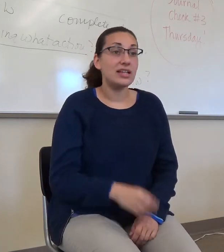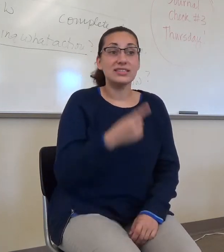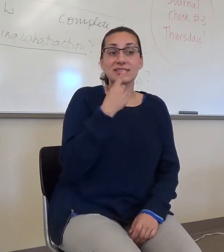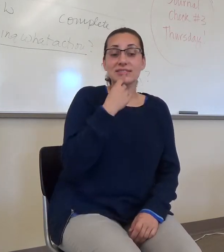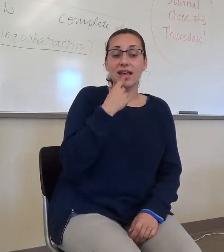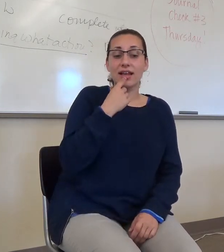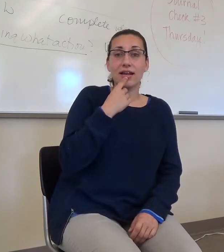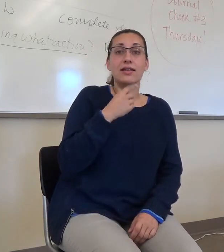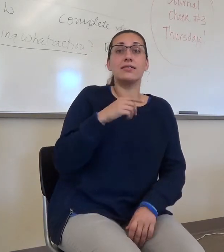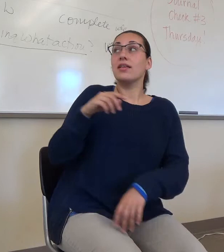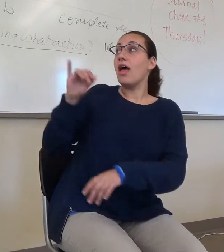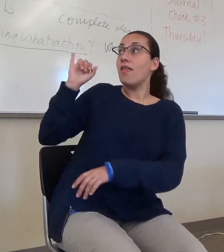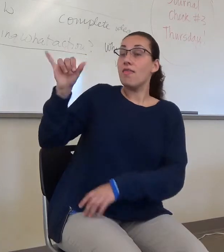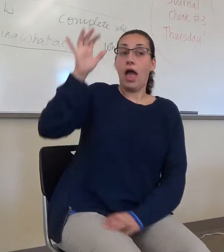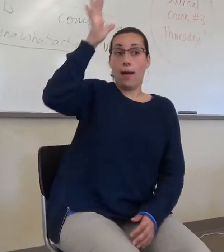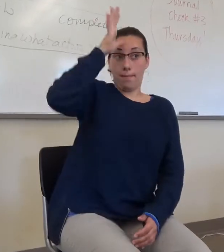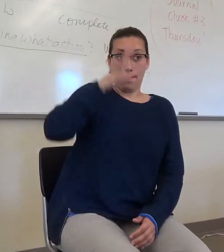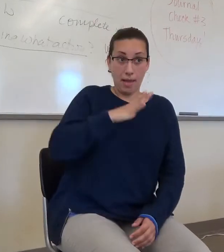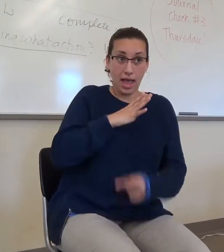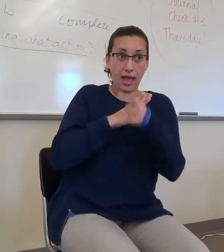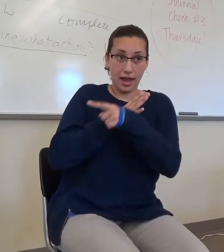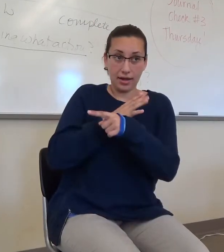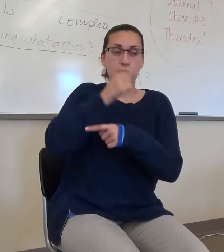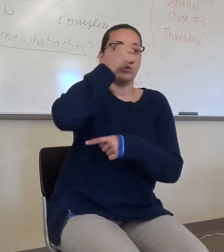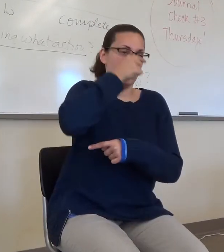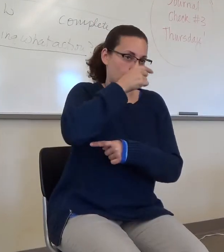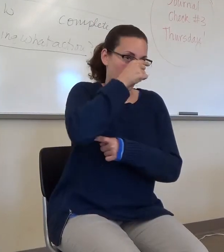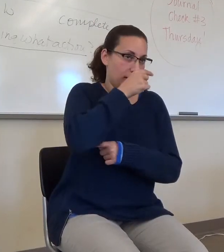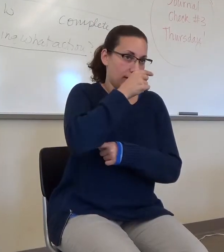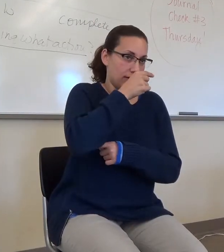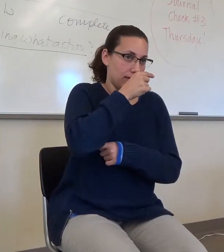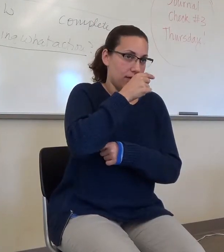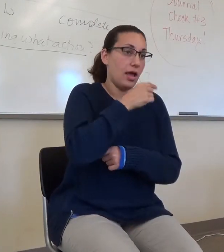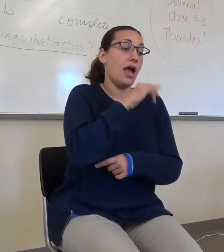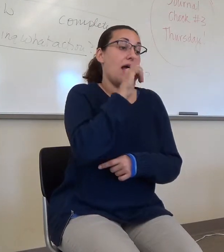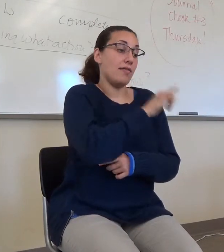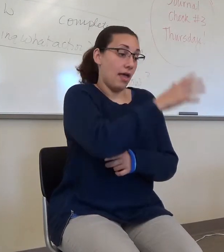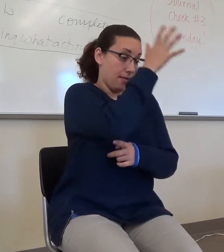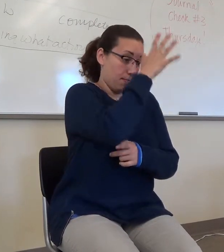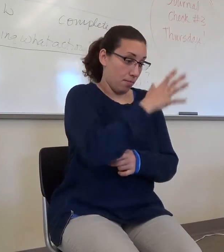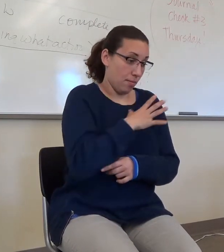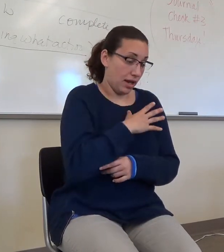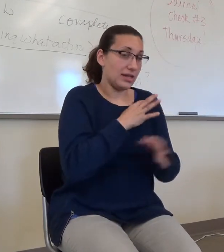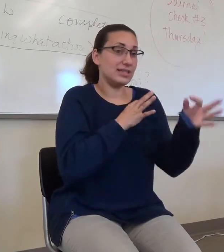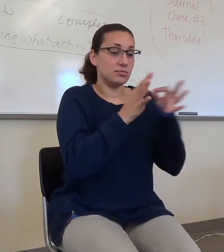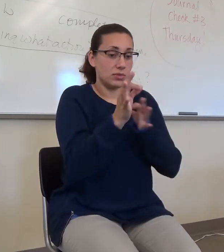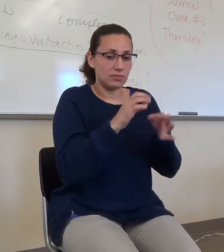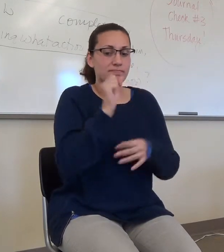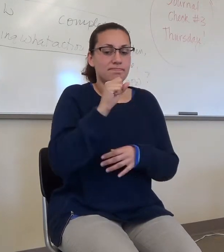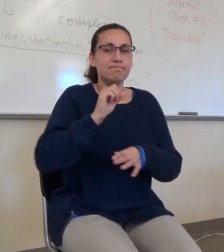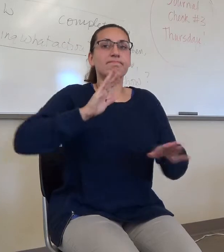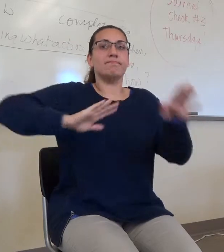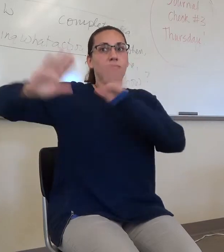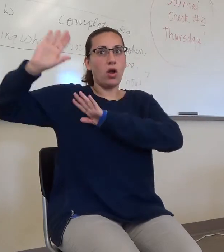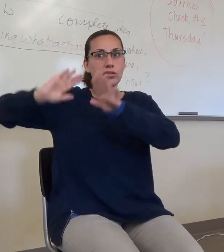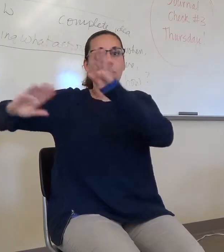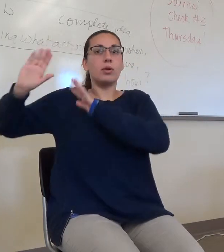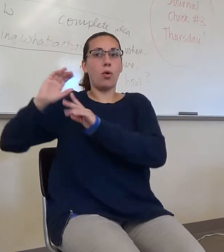Greek, and he said ancient cultures did this. Okay, so what's our